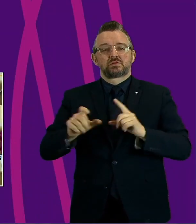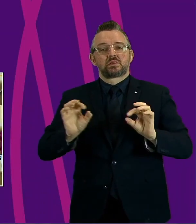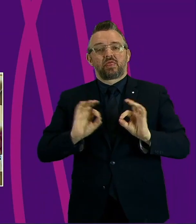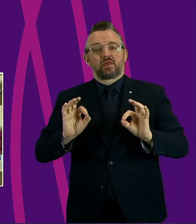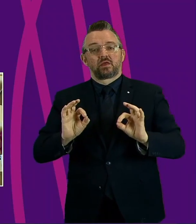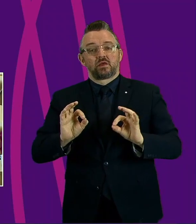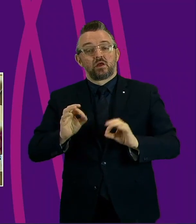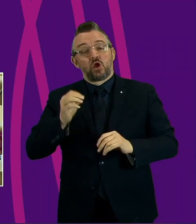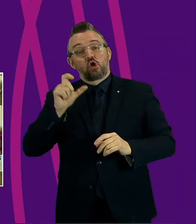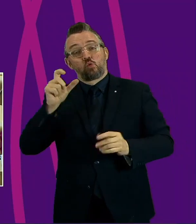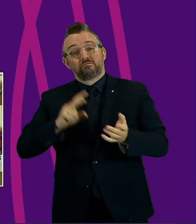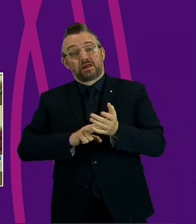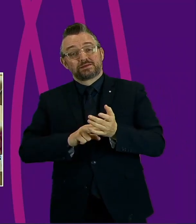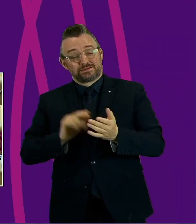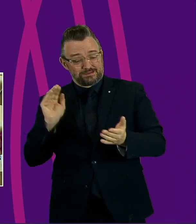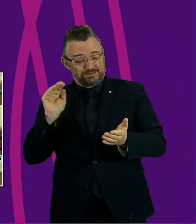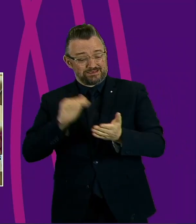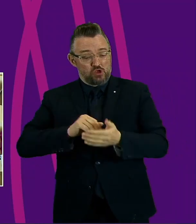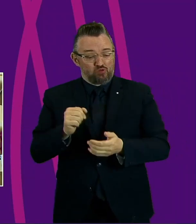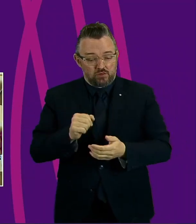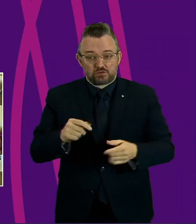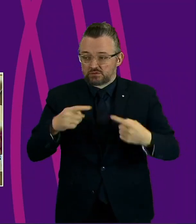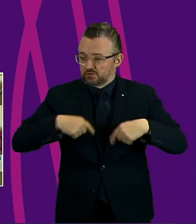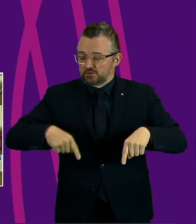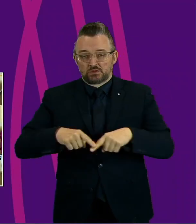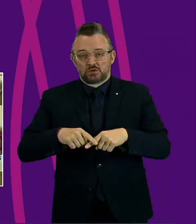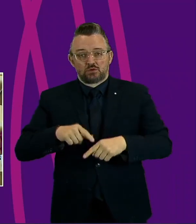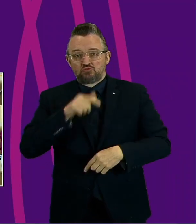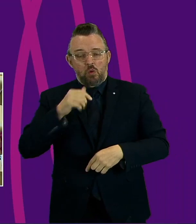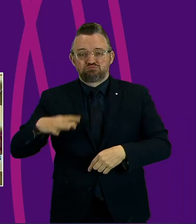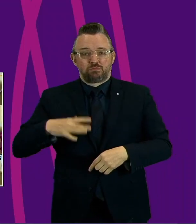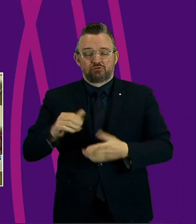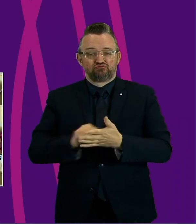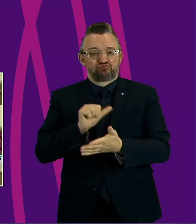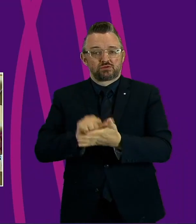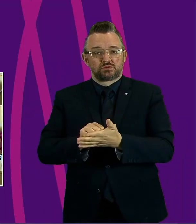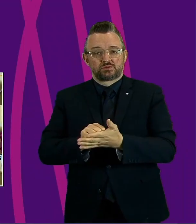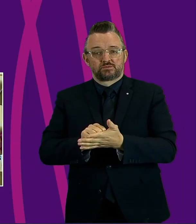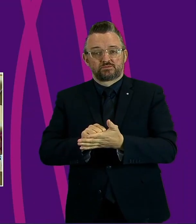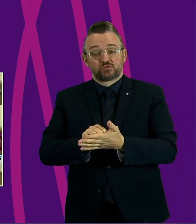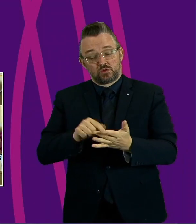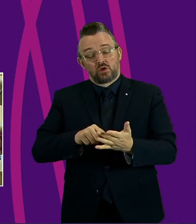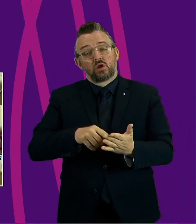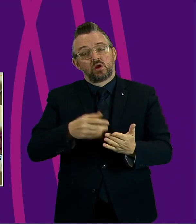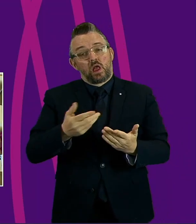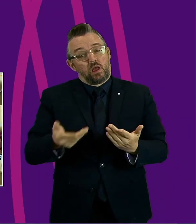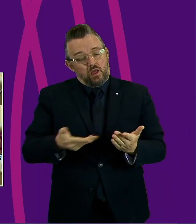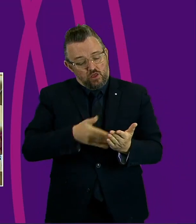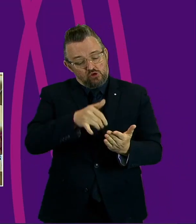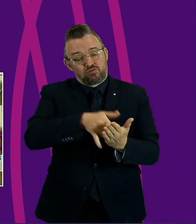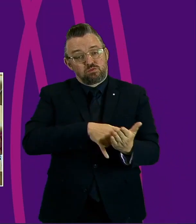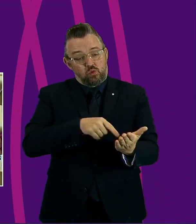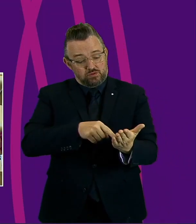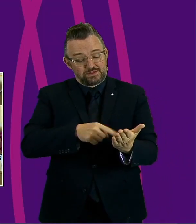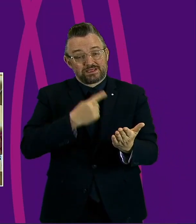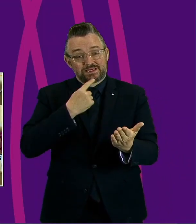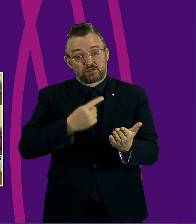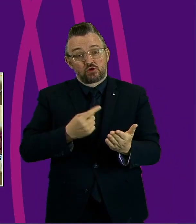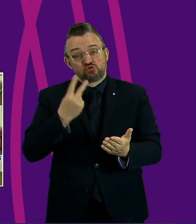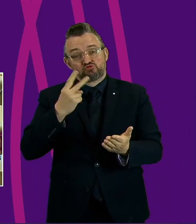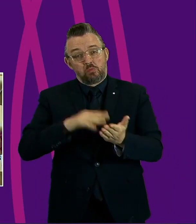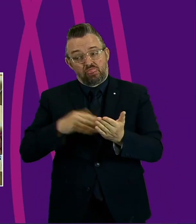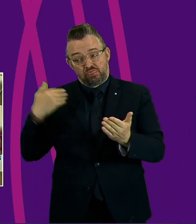Scotland, we were badly unprepared. Today's report goes on to suggest that for the first 2 months of this pandemic,